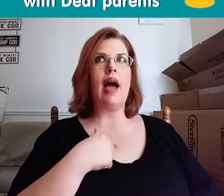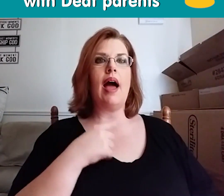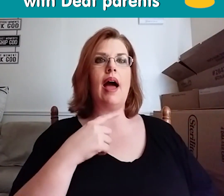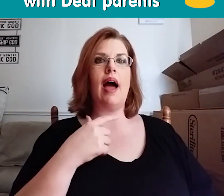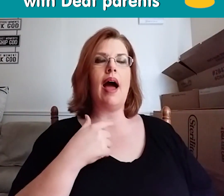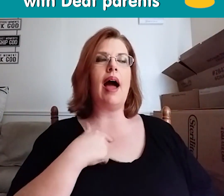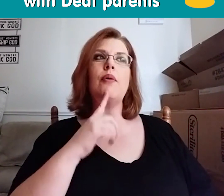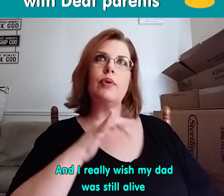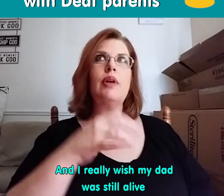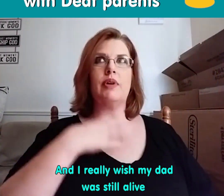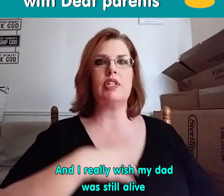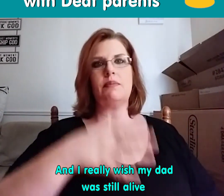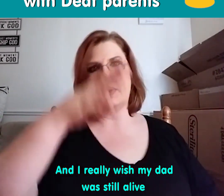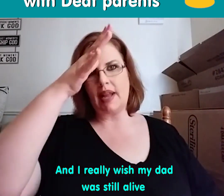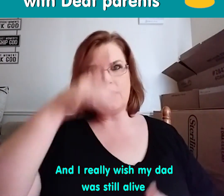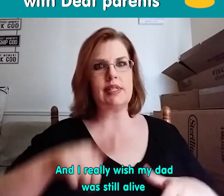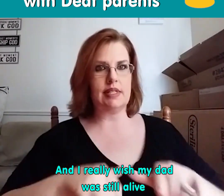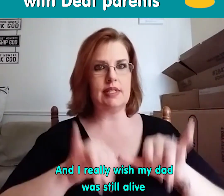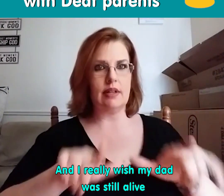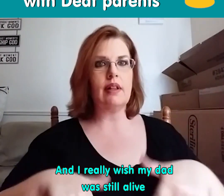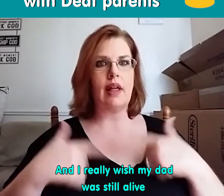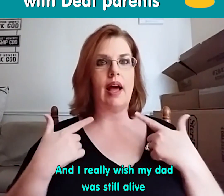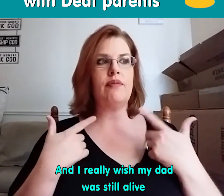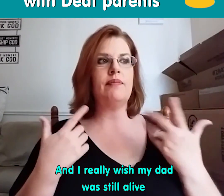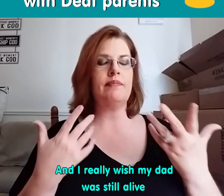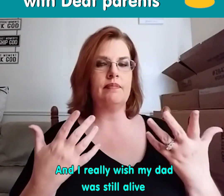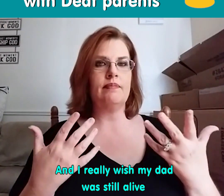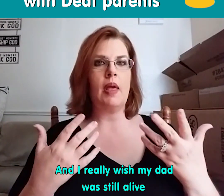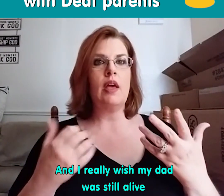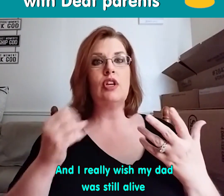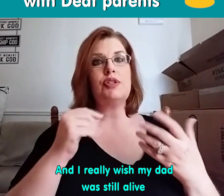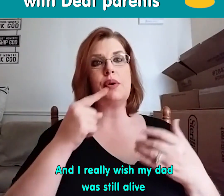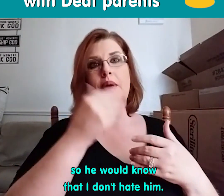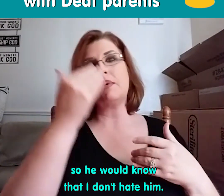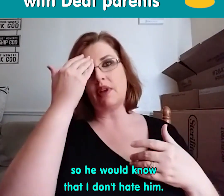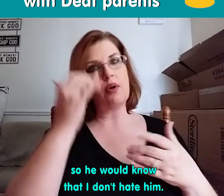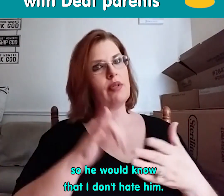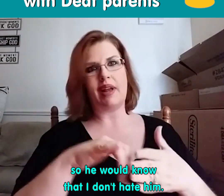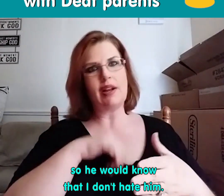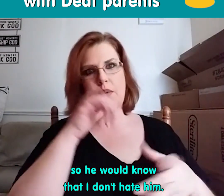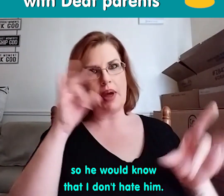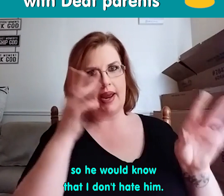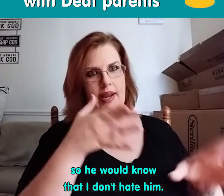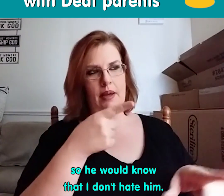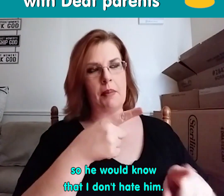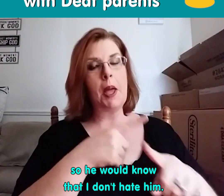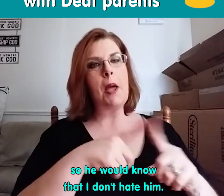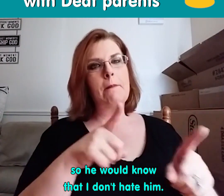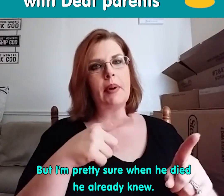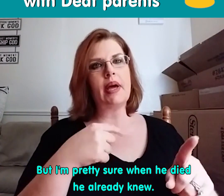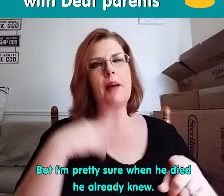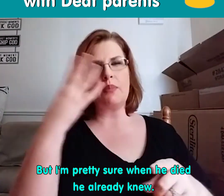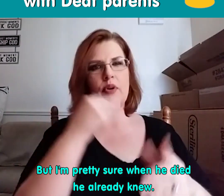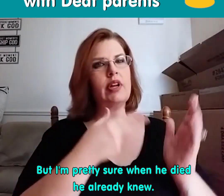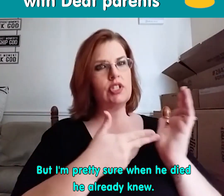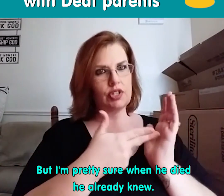am very happy that I know sign language. I'm very happy that I got